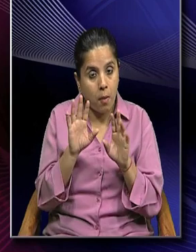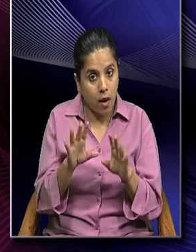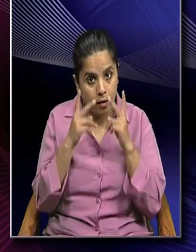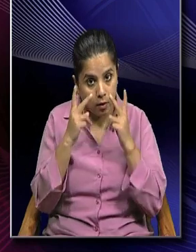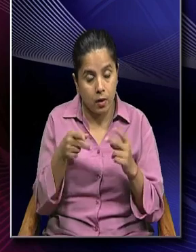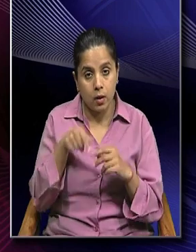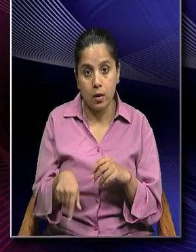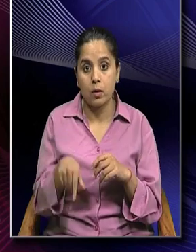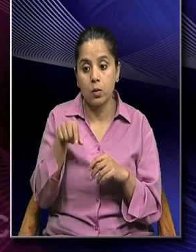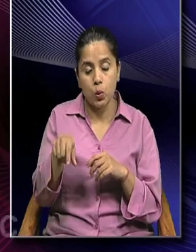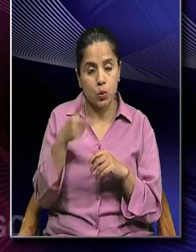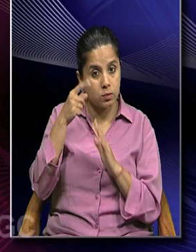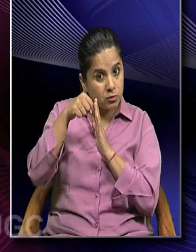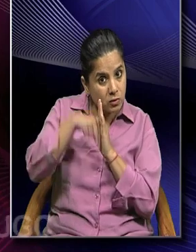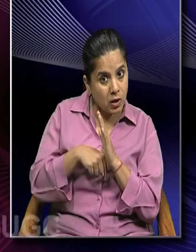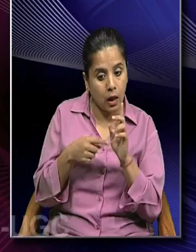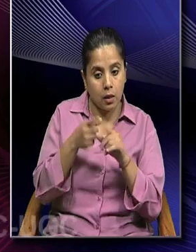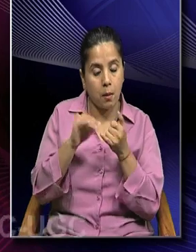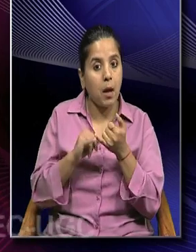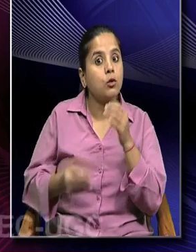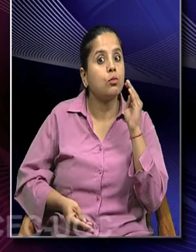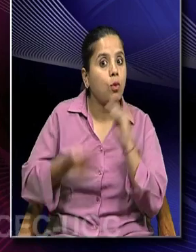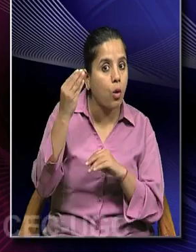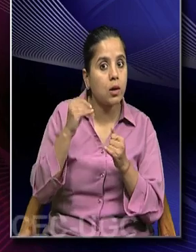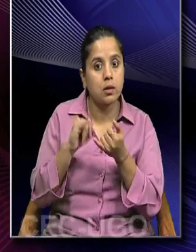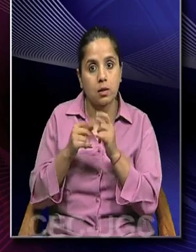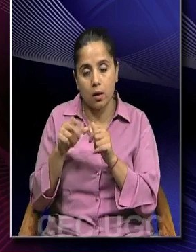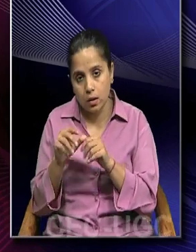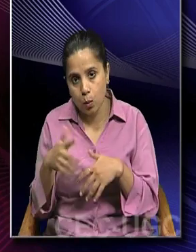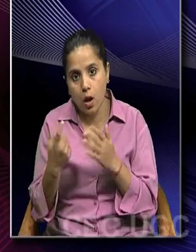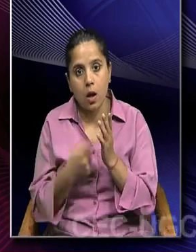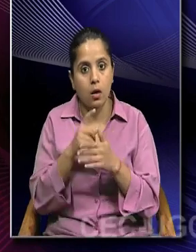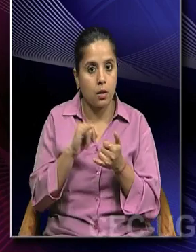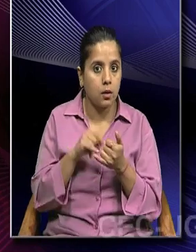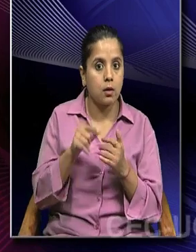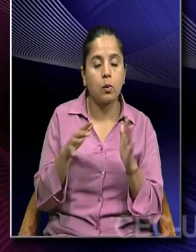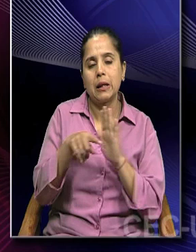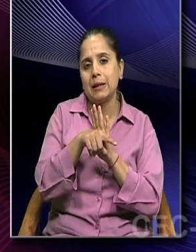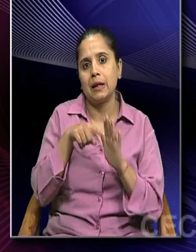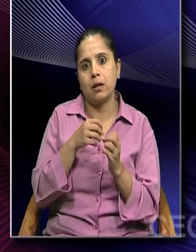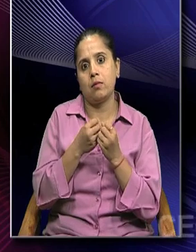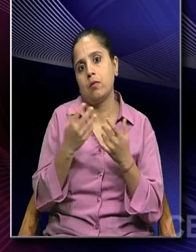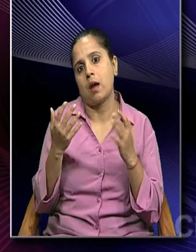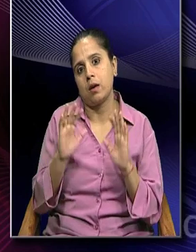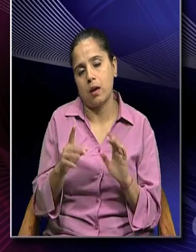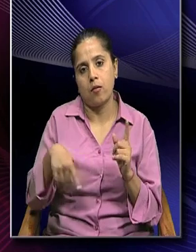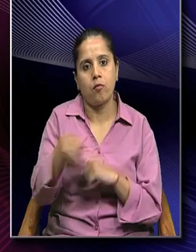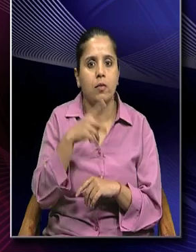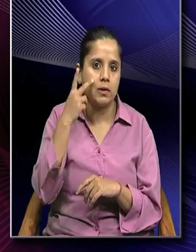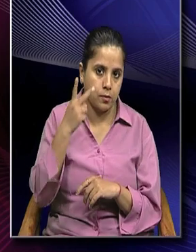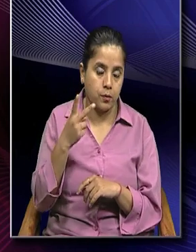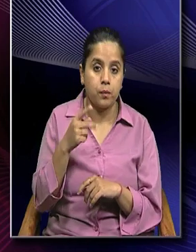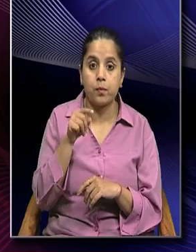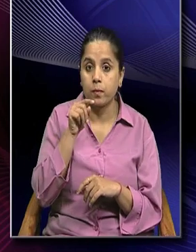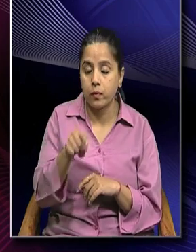So, when the intensity of tamas is higher than sattva and rajas, there is lot of negative energy or energy.